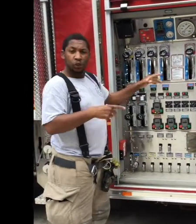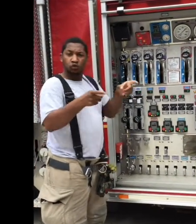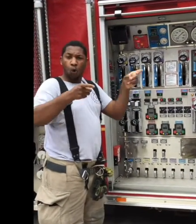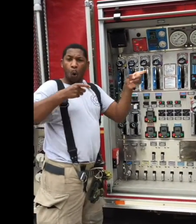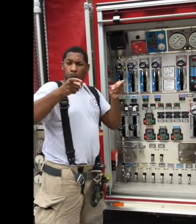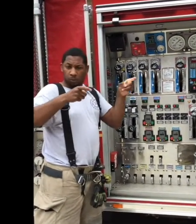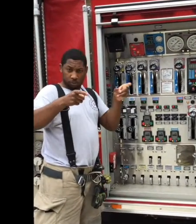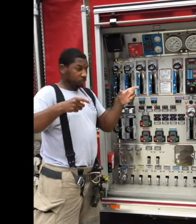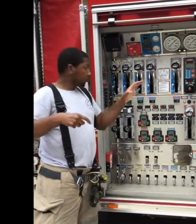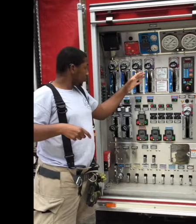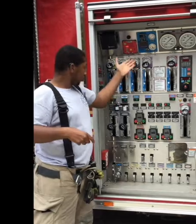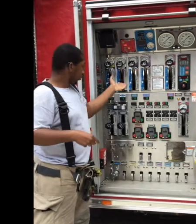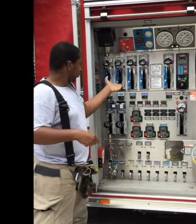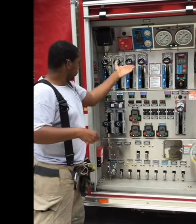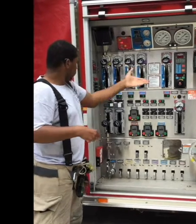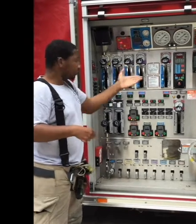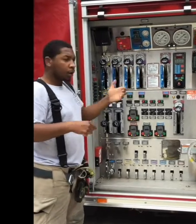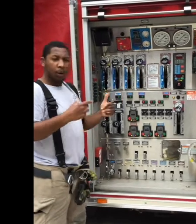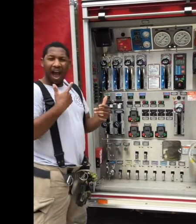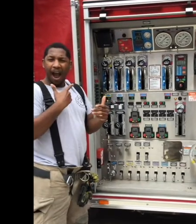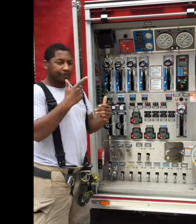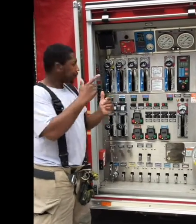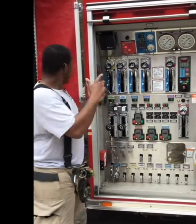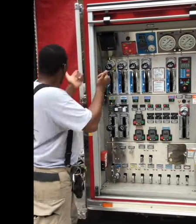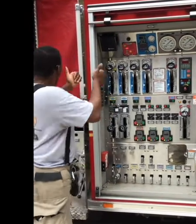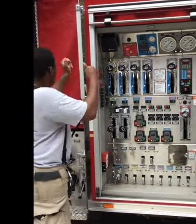So the power control is here.